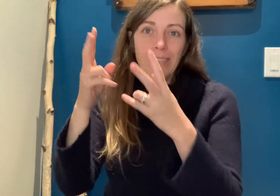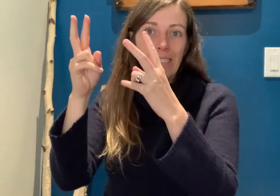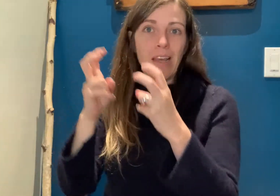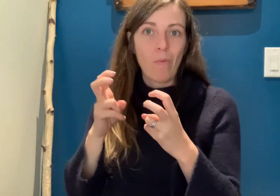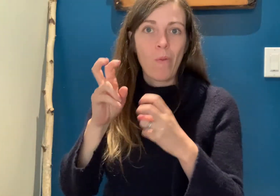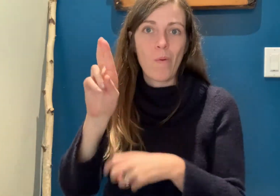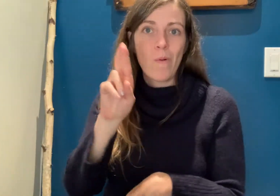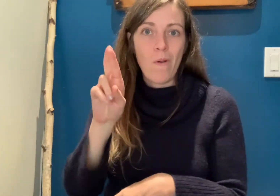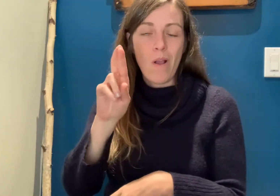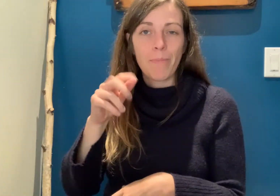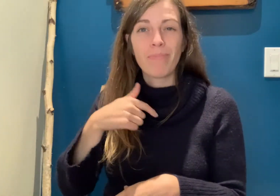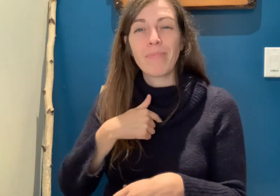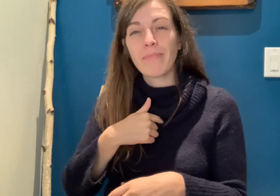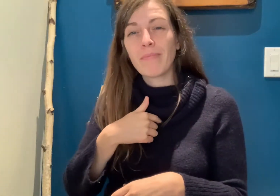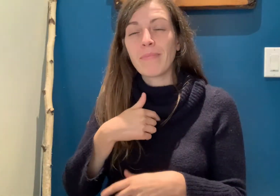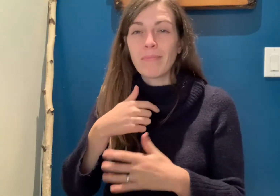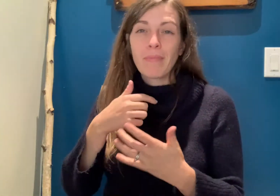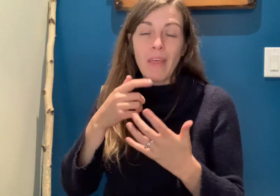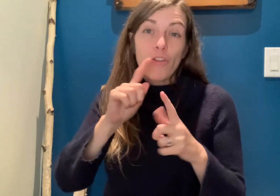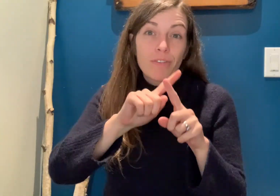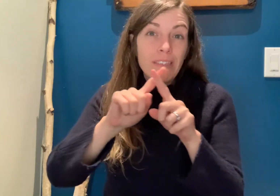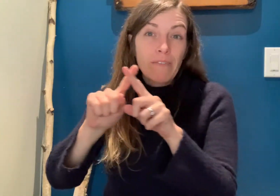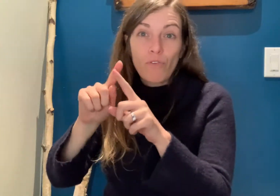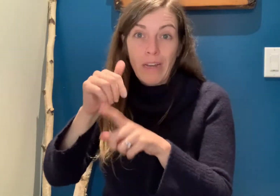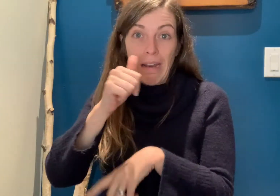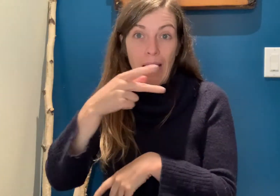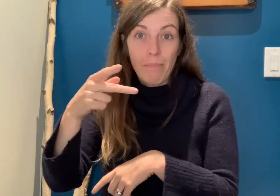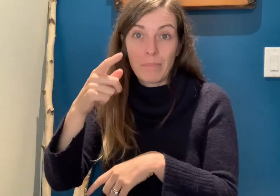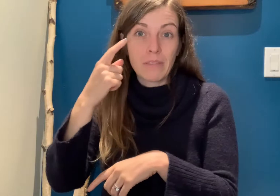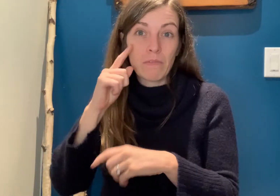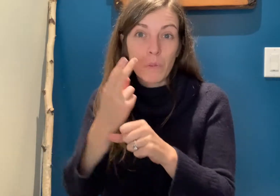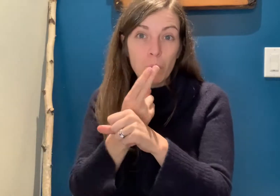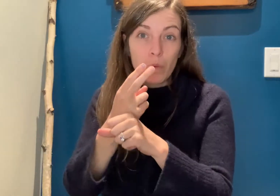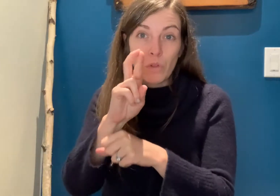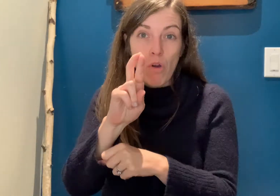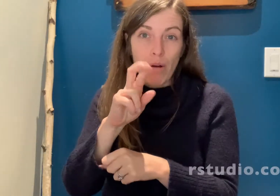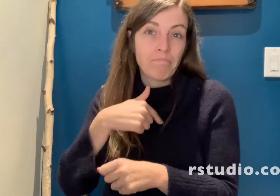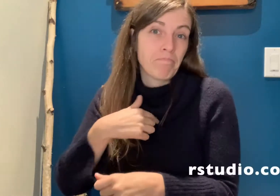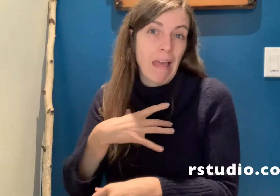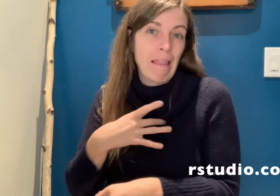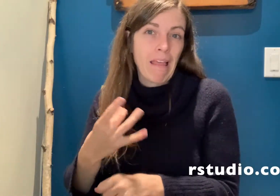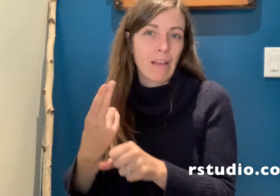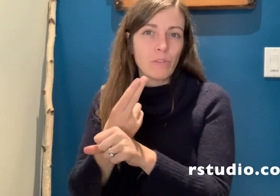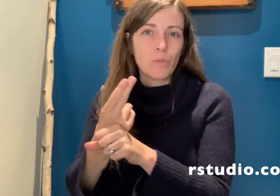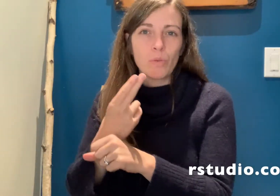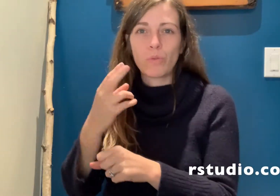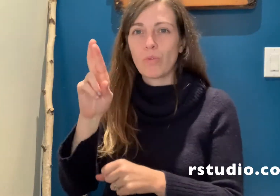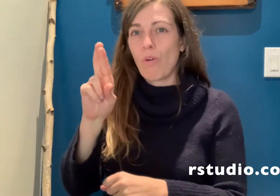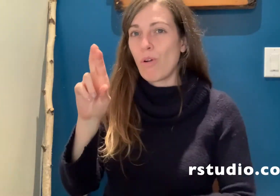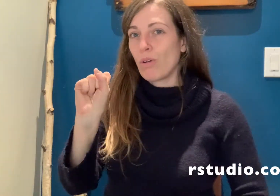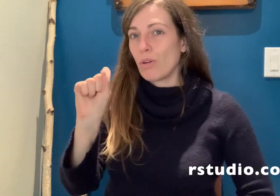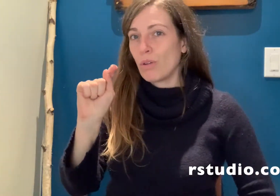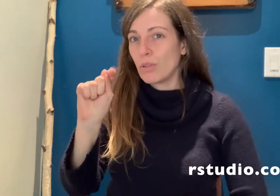thing that you'll have to do is actually download R. And there's a lot of different apps that you can use for using R. I like to use R